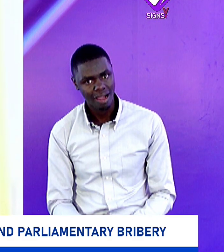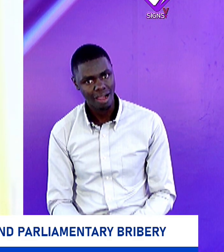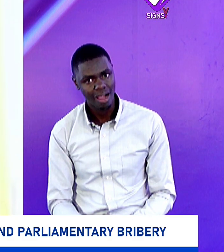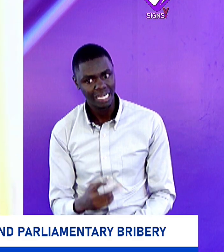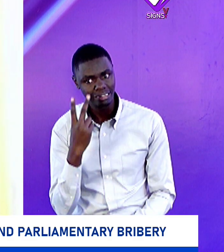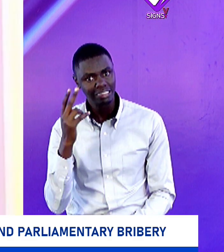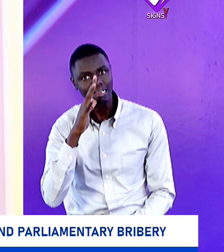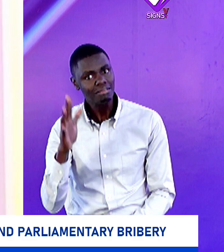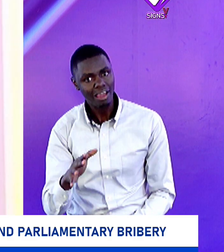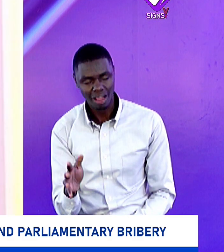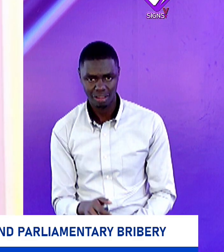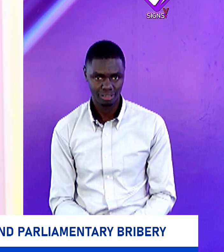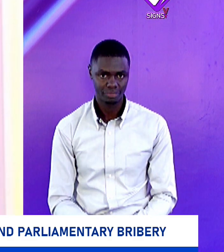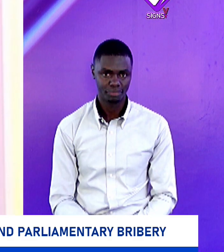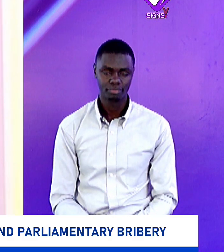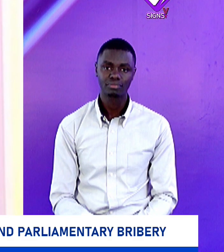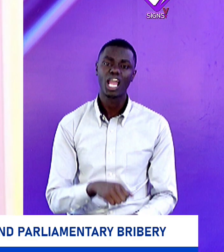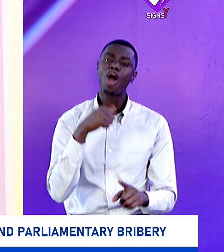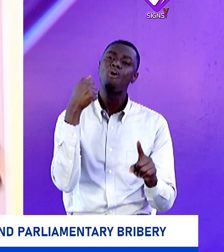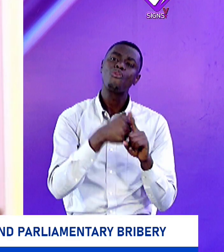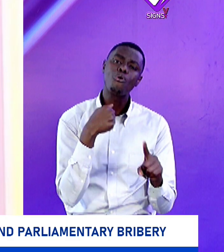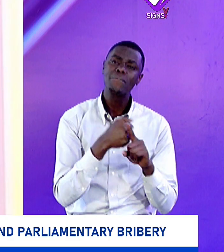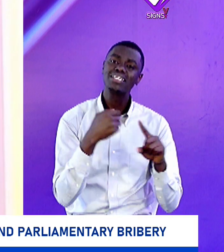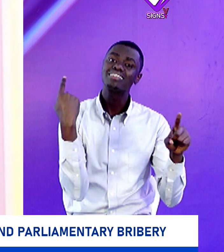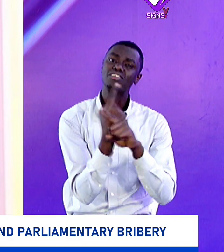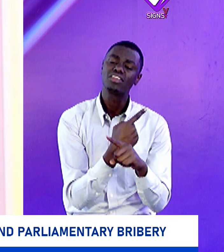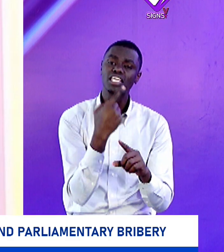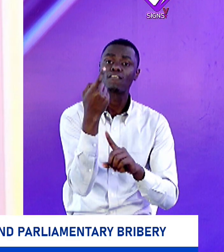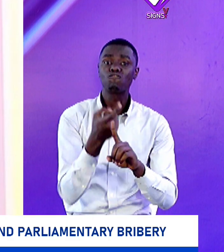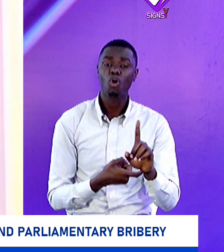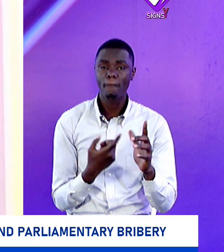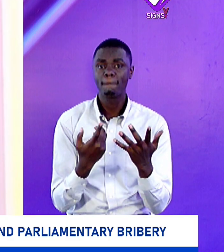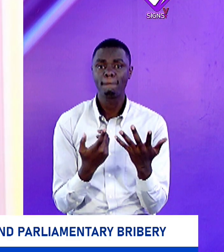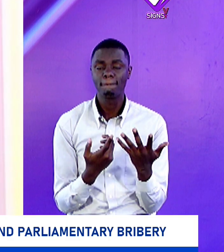never seen that one. But lobbying is a different thing from